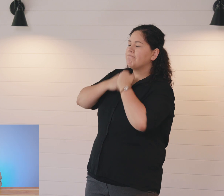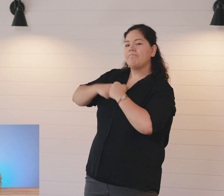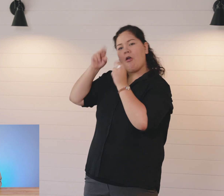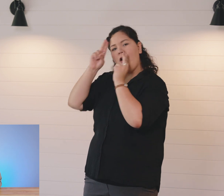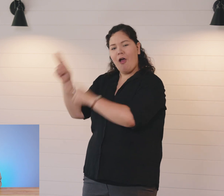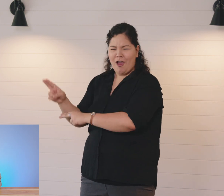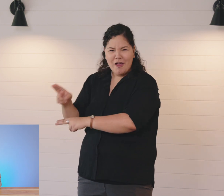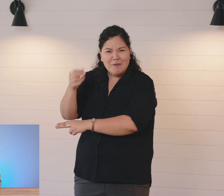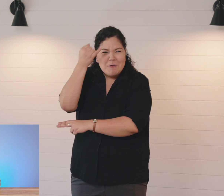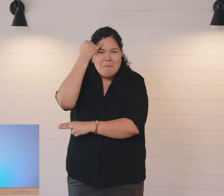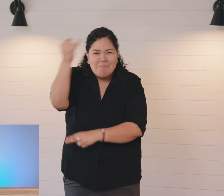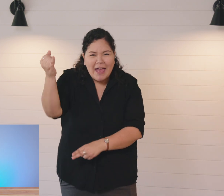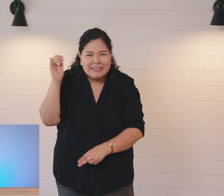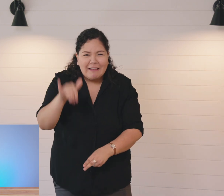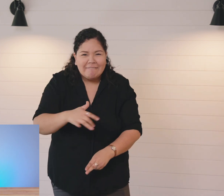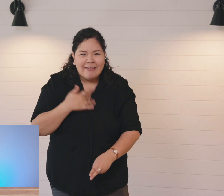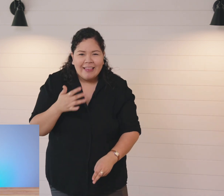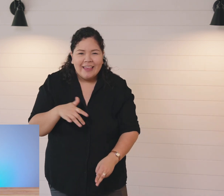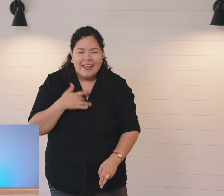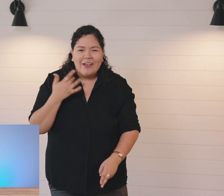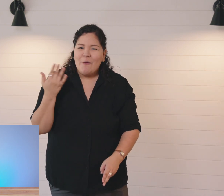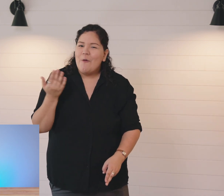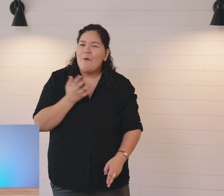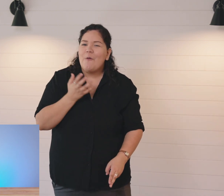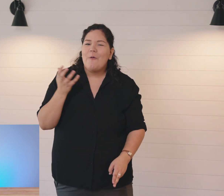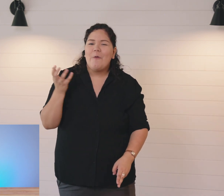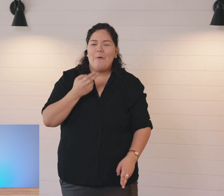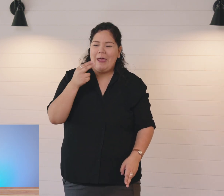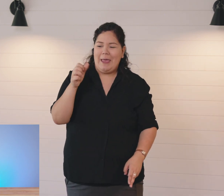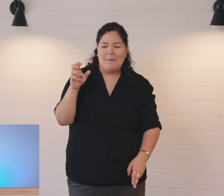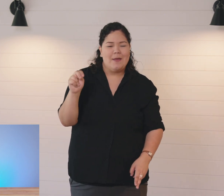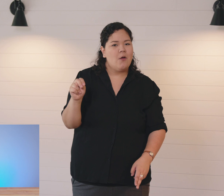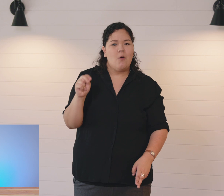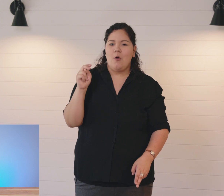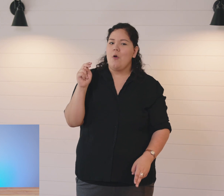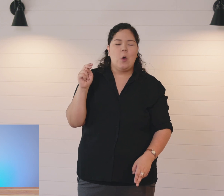can imagine how horrified this man is.